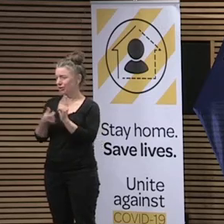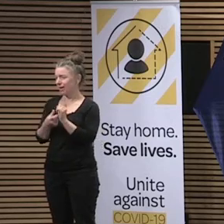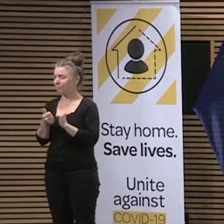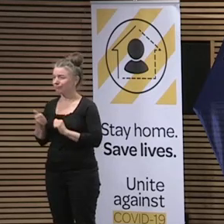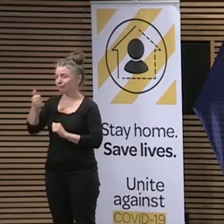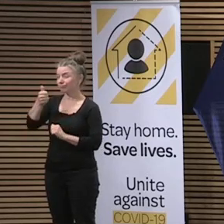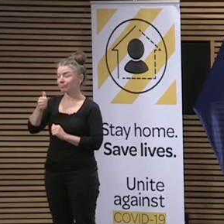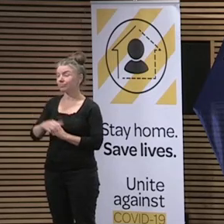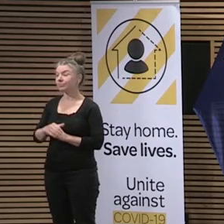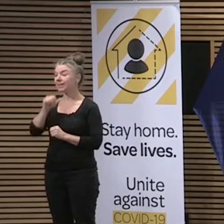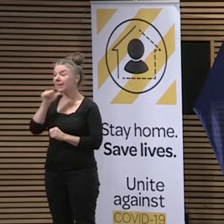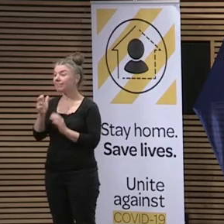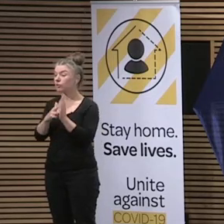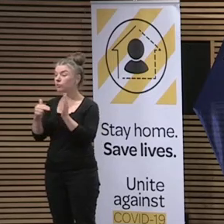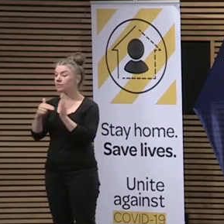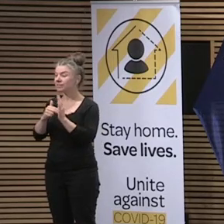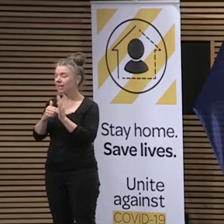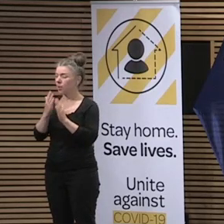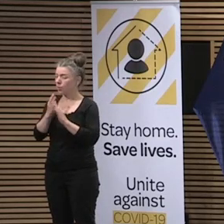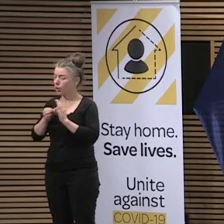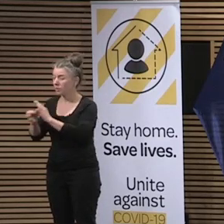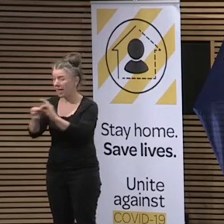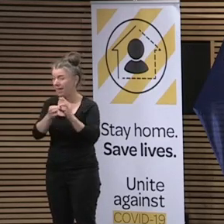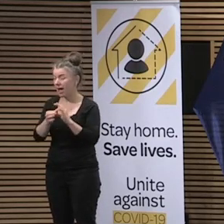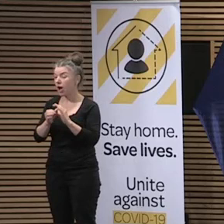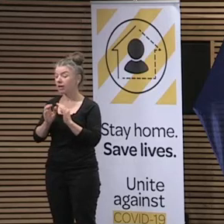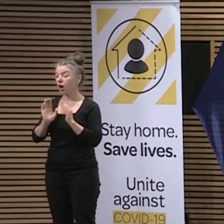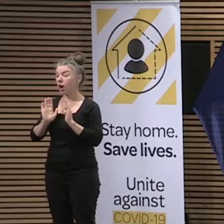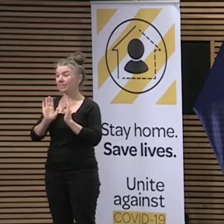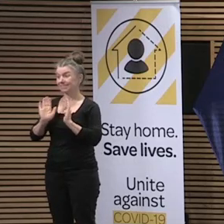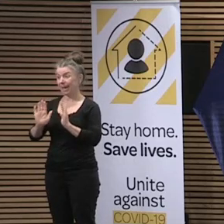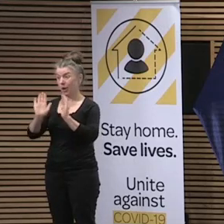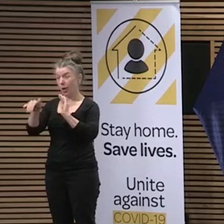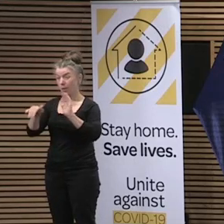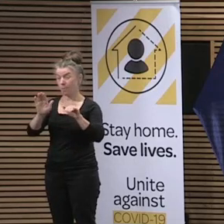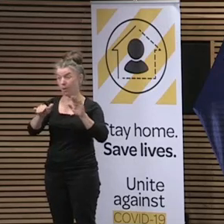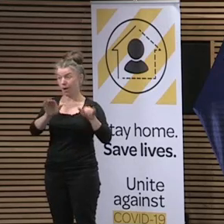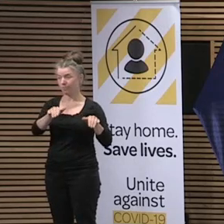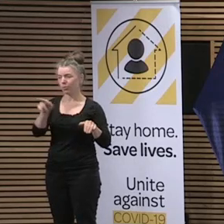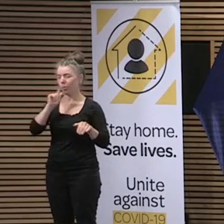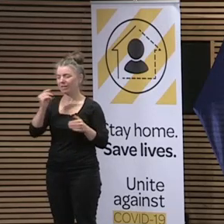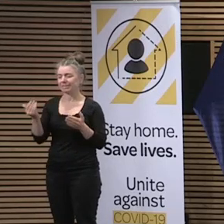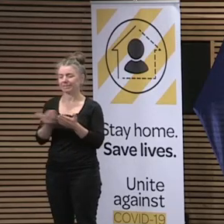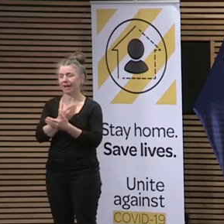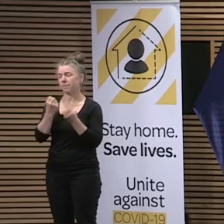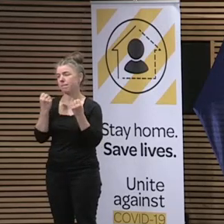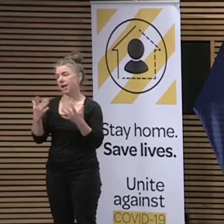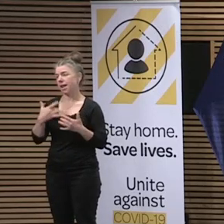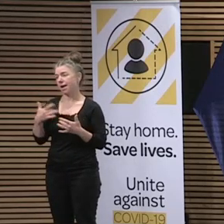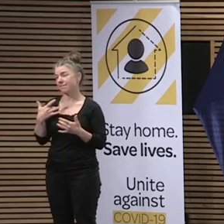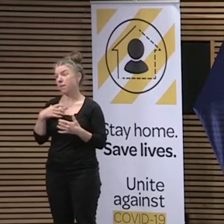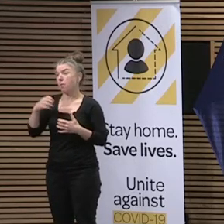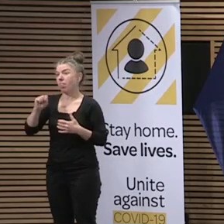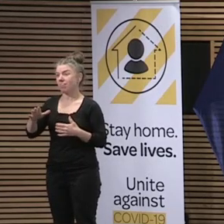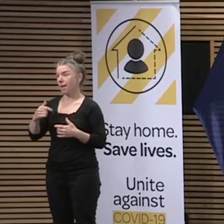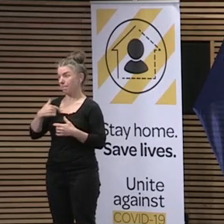if New Zealand pulls together as a community and stays at home, you will save more lives than I will in my entire career.